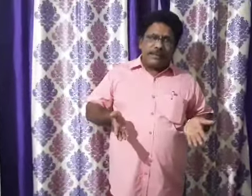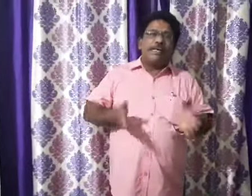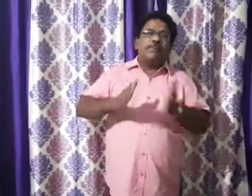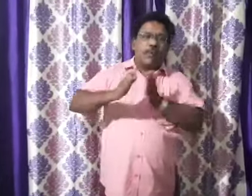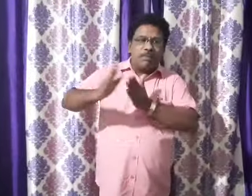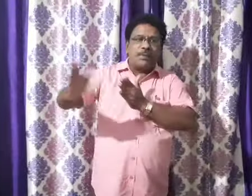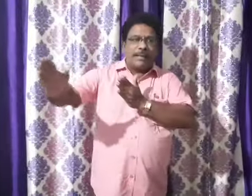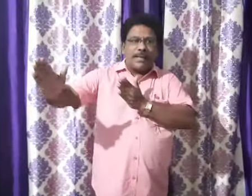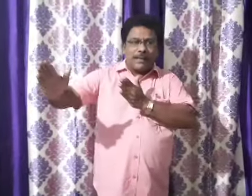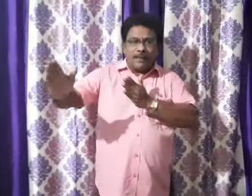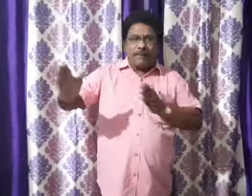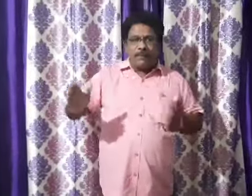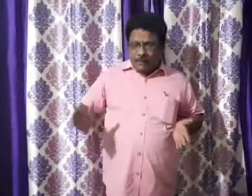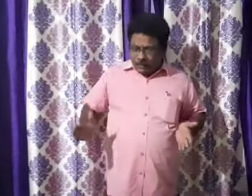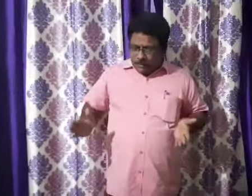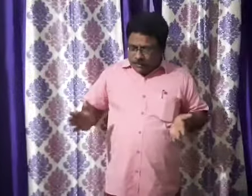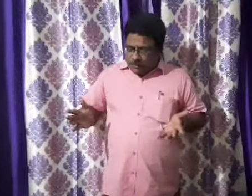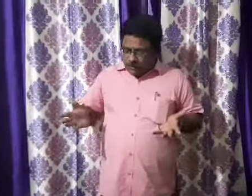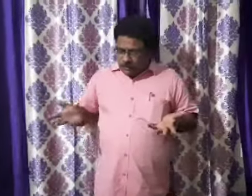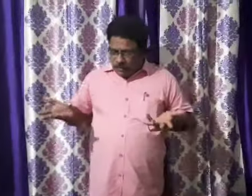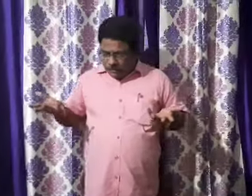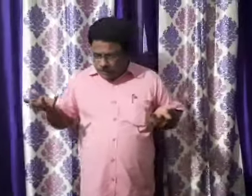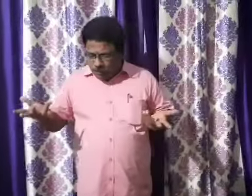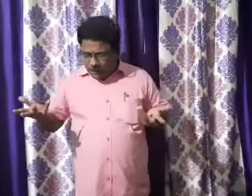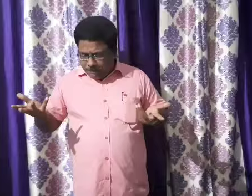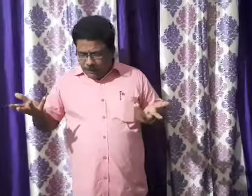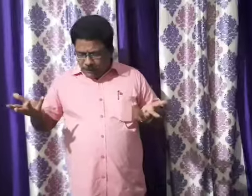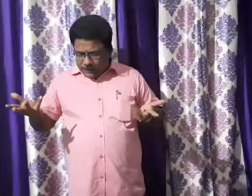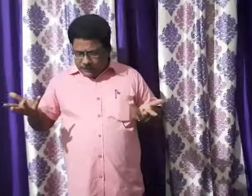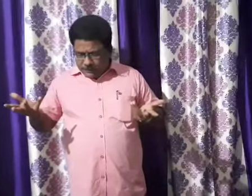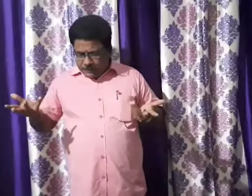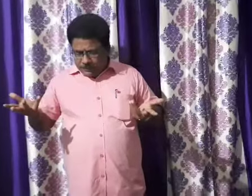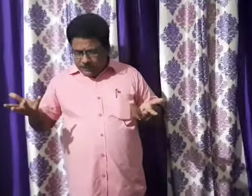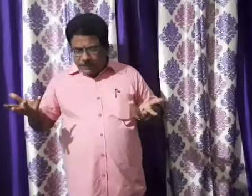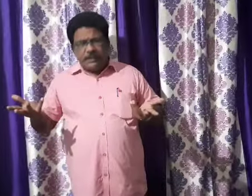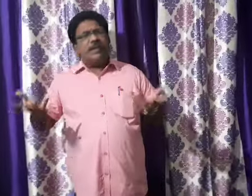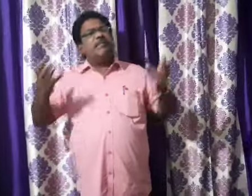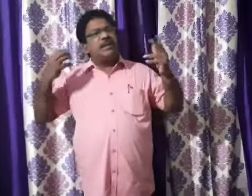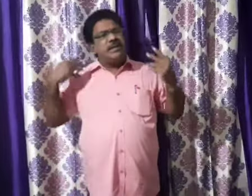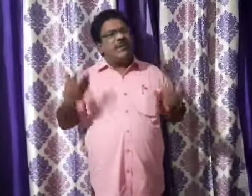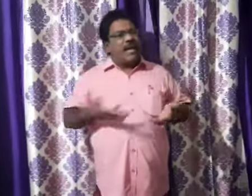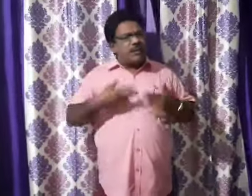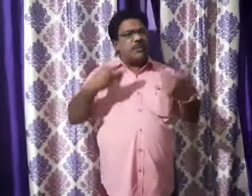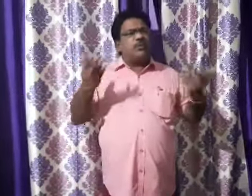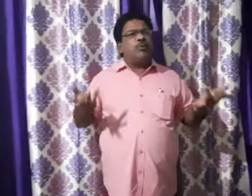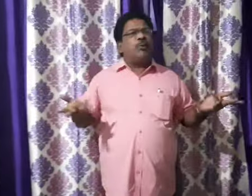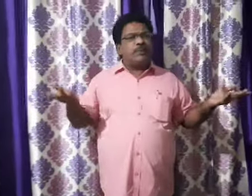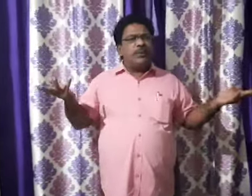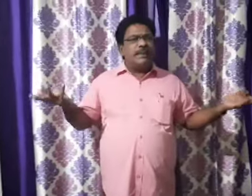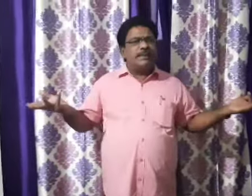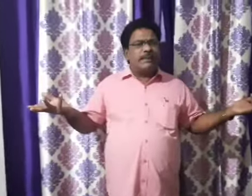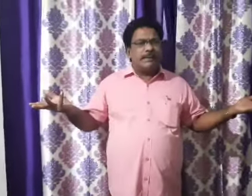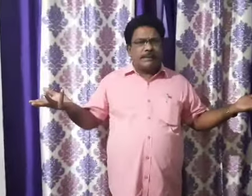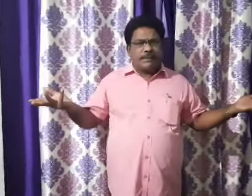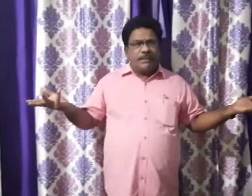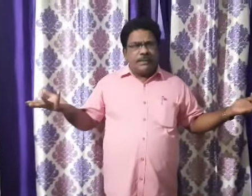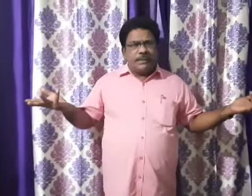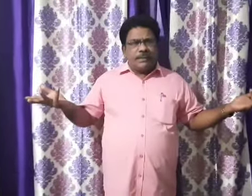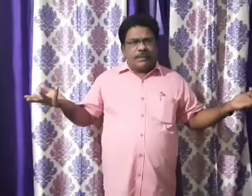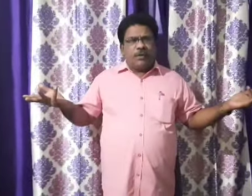in a proper manner, so they could be employed. There are plenty of lakhs of job opportunities are there.